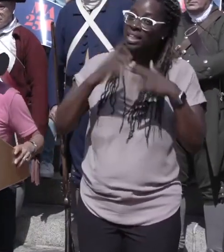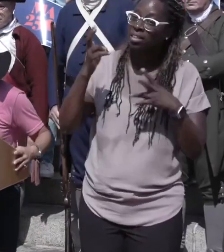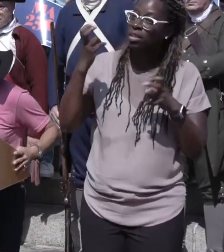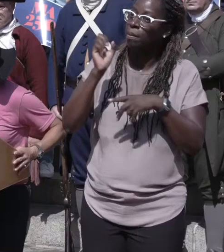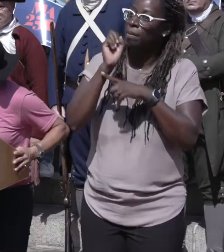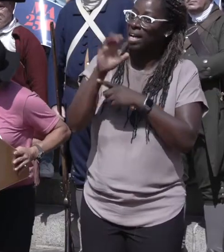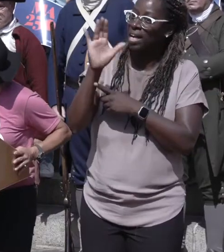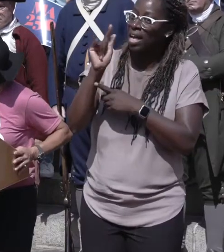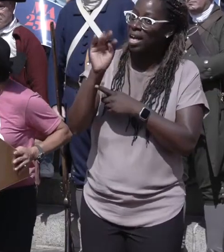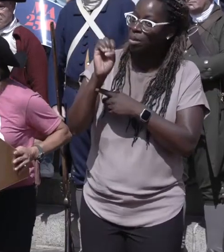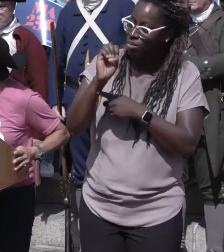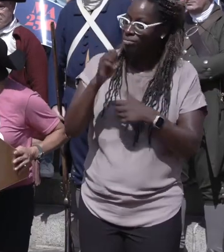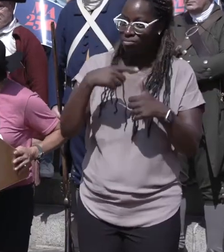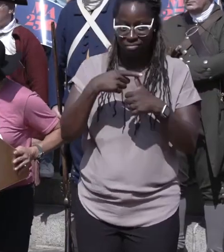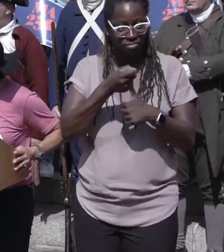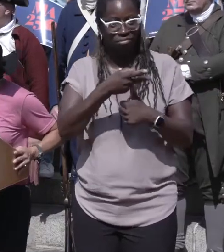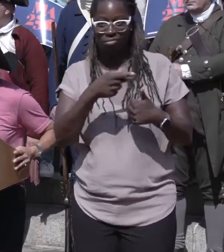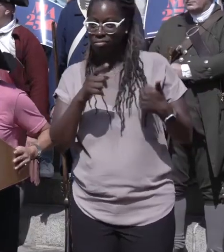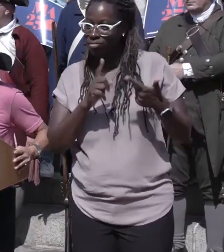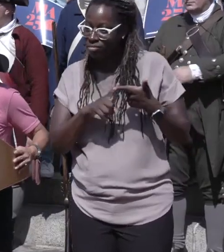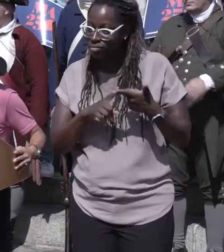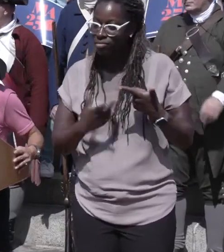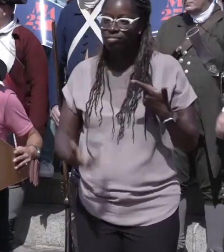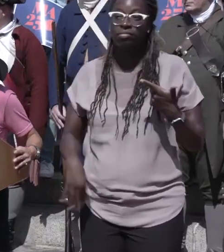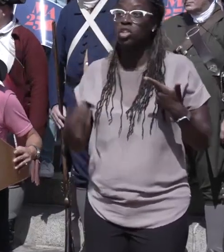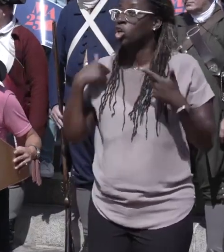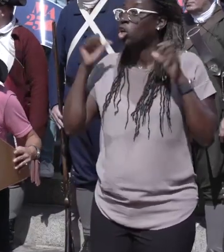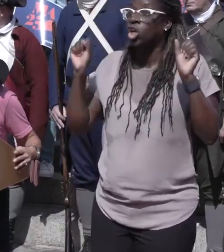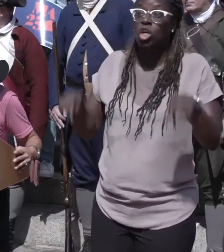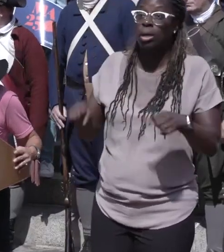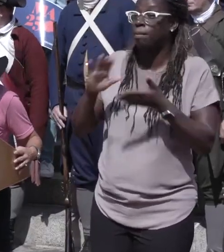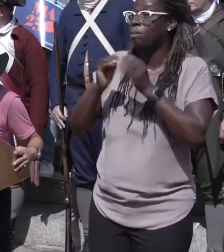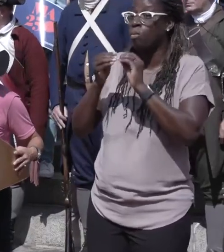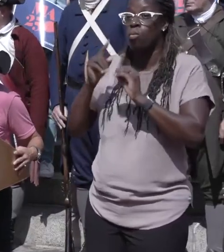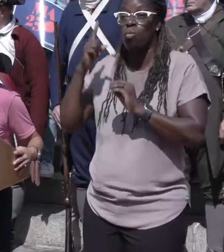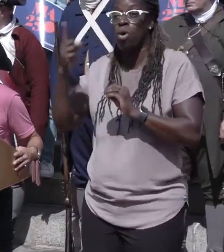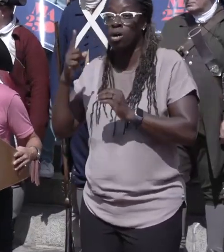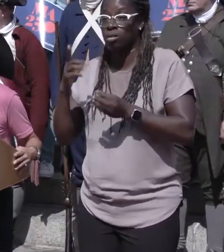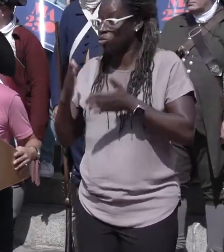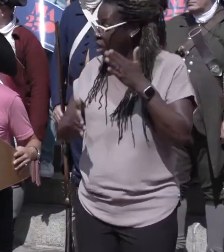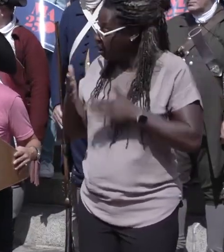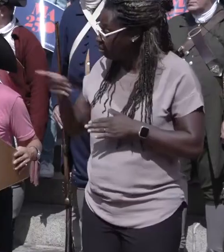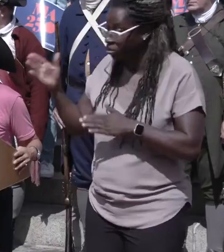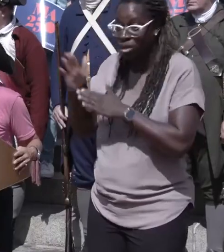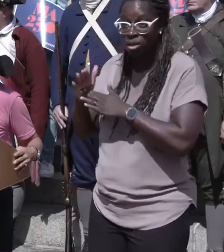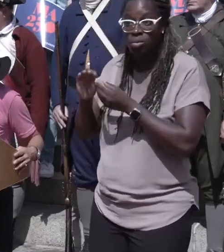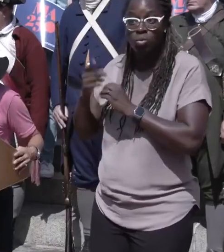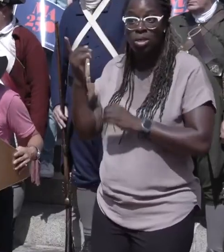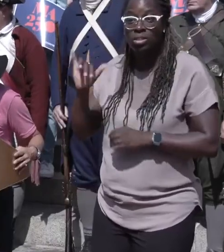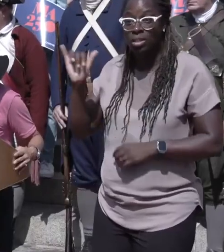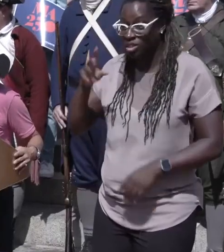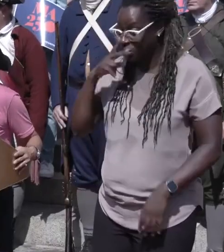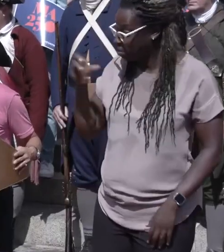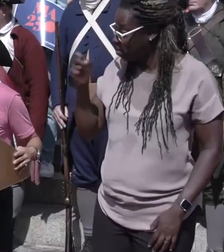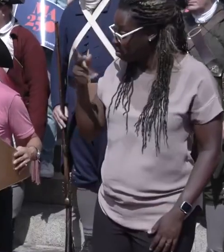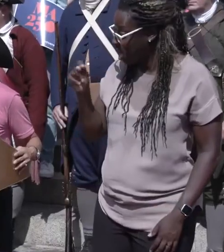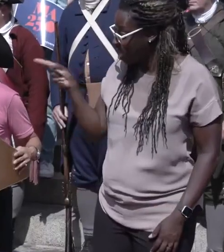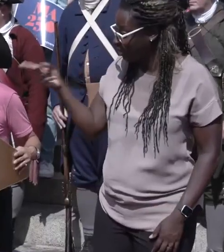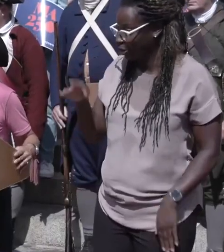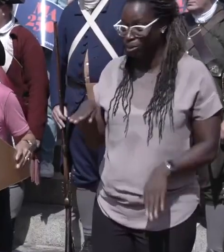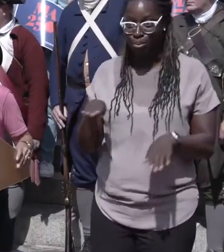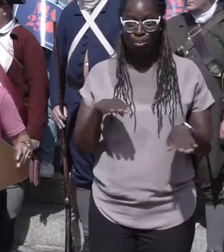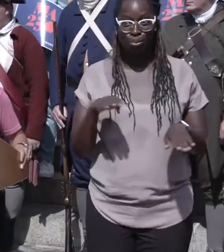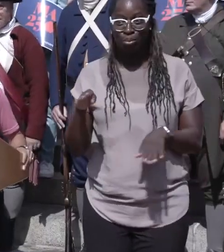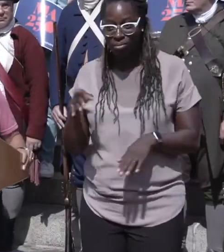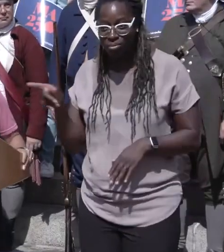involved. And an example of that is our friend Spot, who goes into hazardous places that humans should not go and does all kinds of